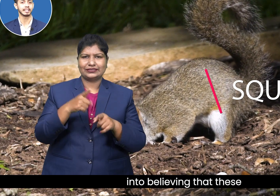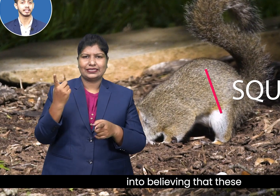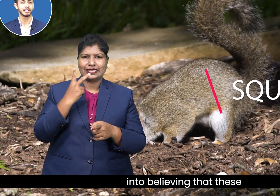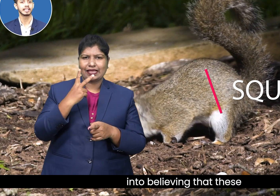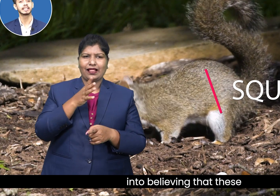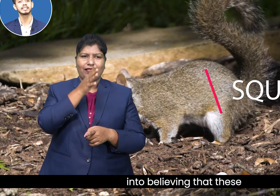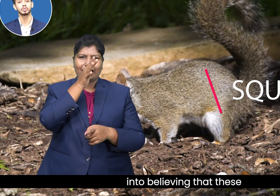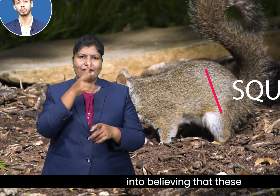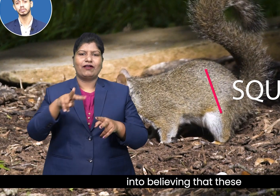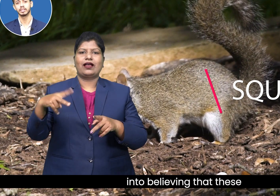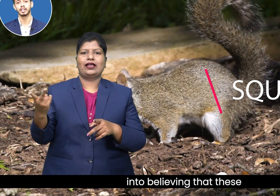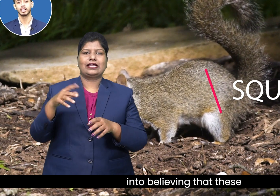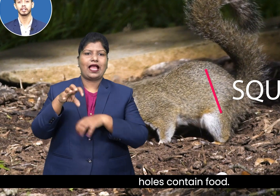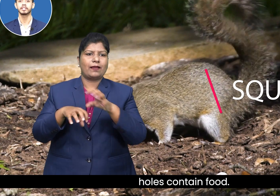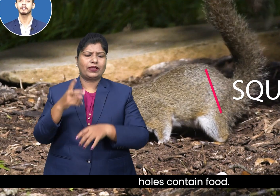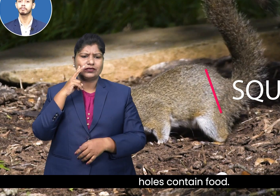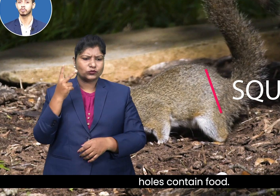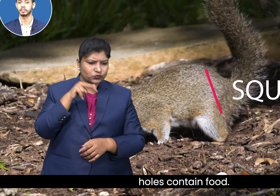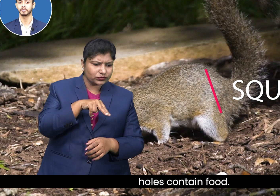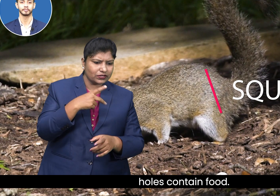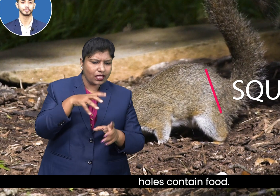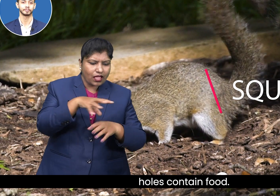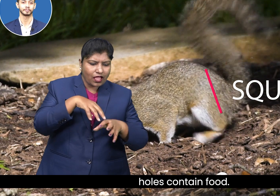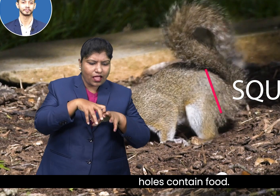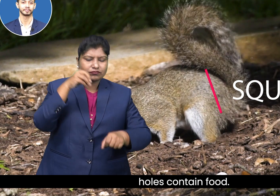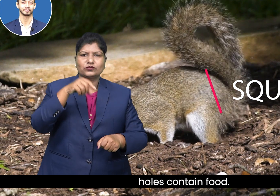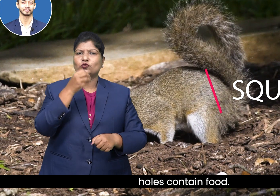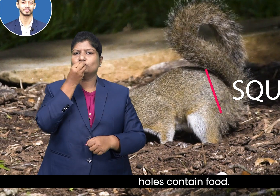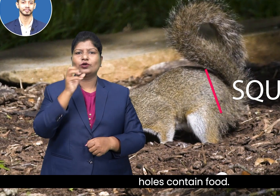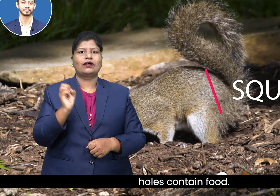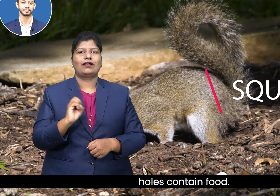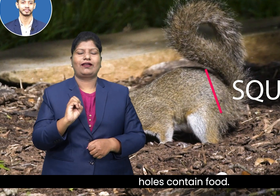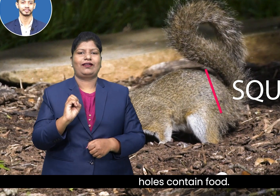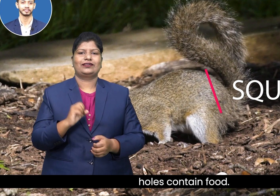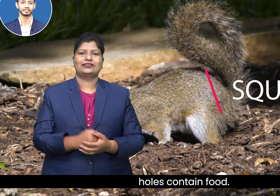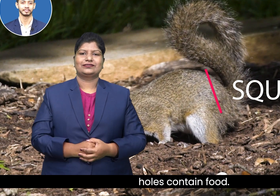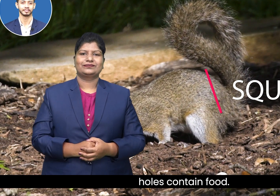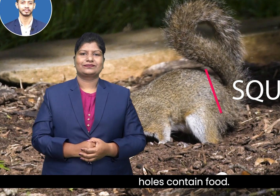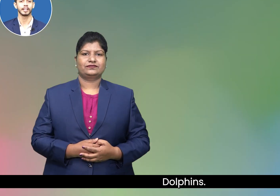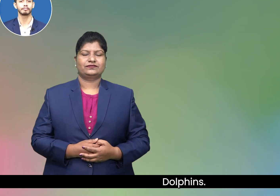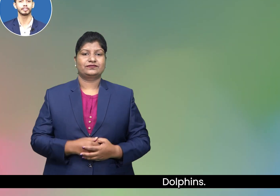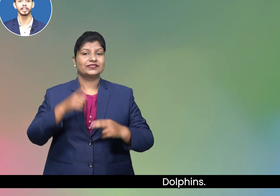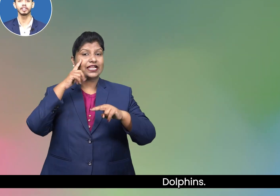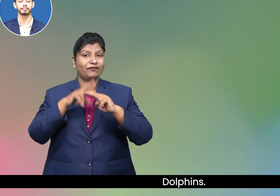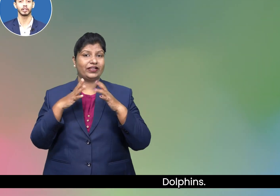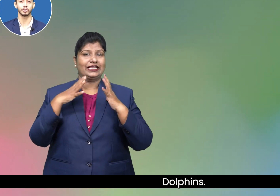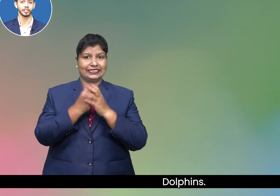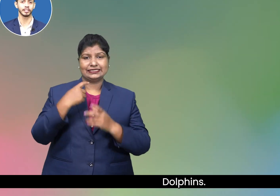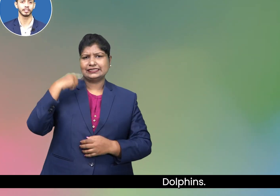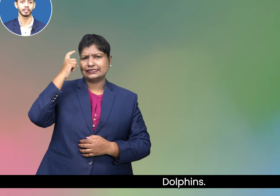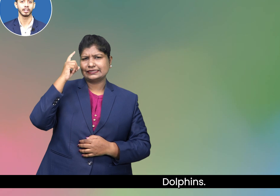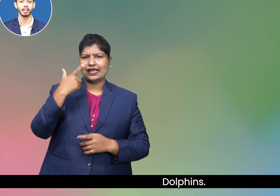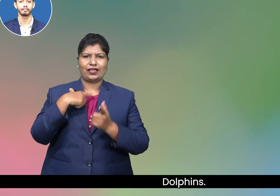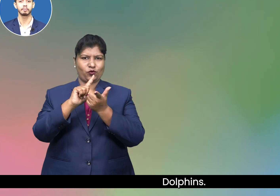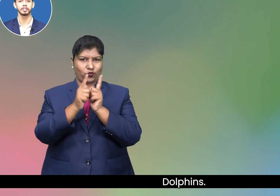believing that these holes contain food. If we think of